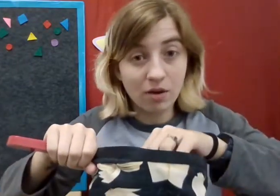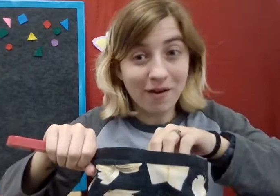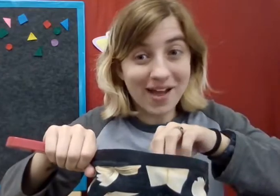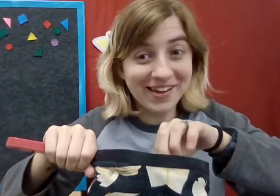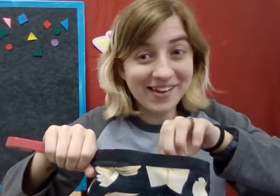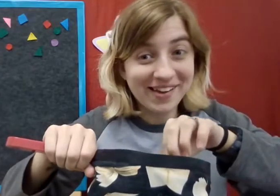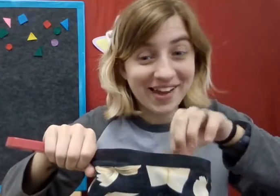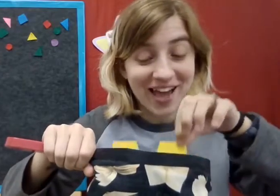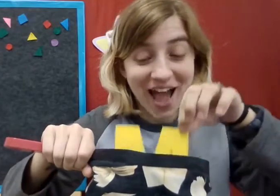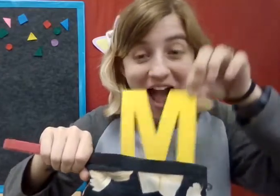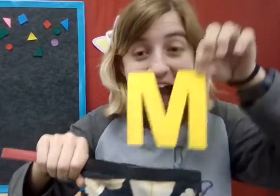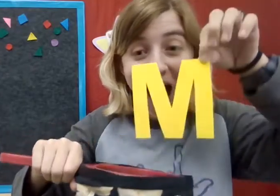Ready?